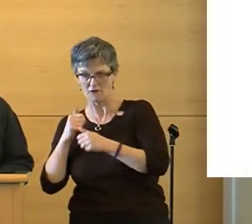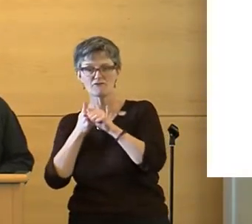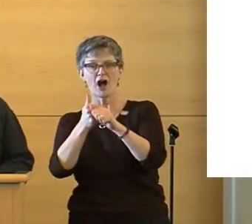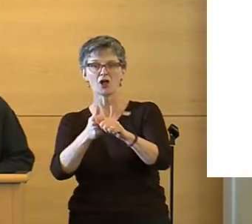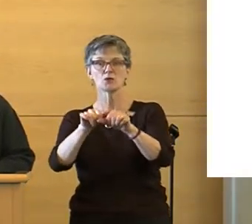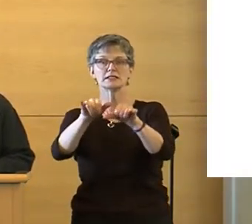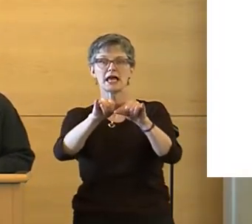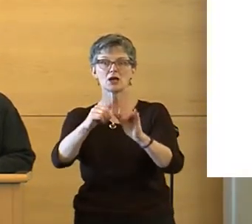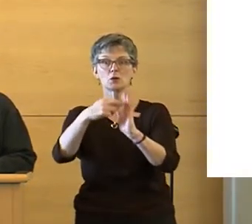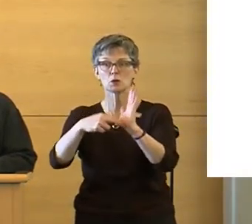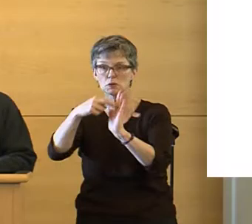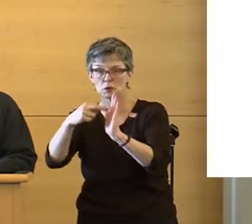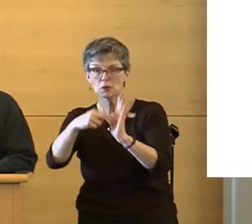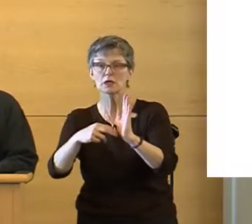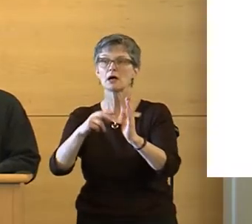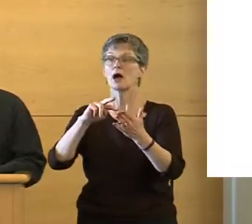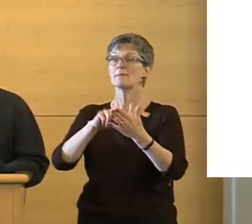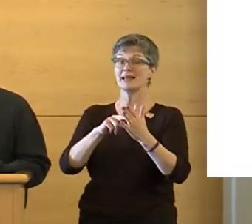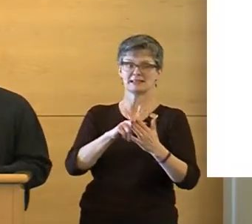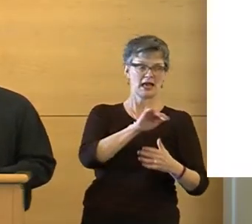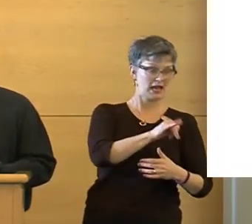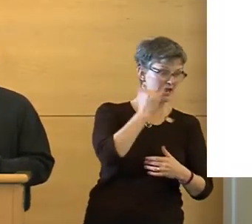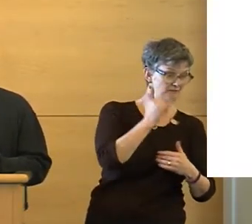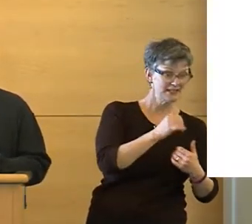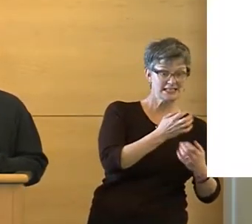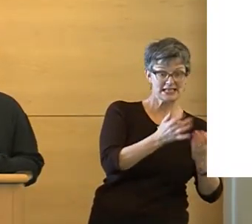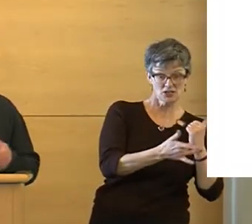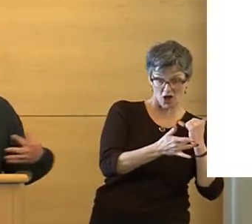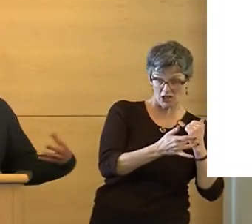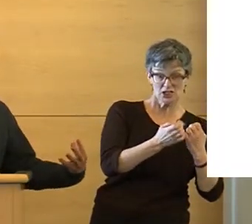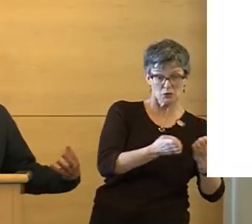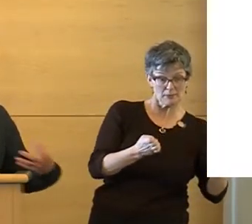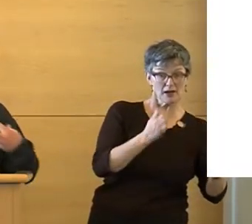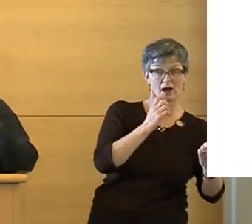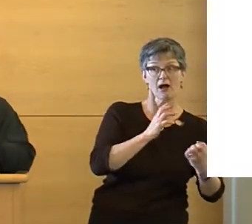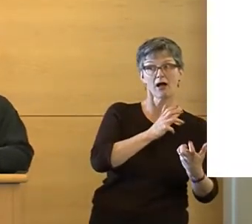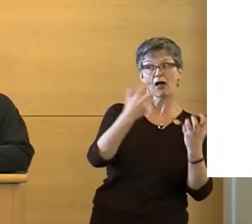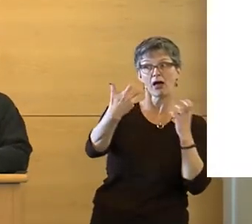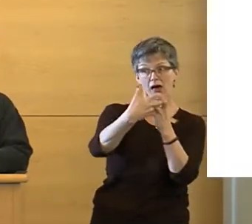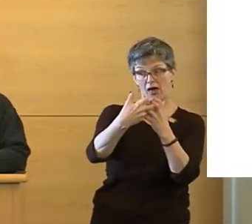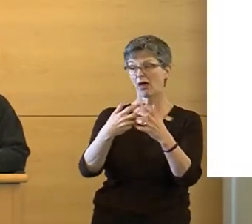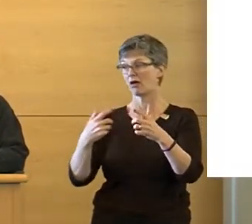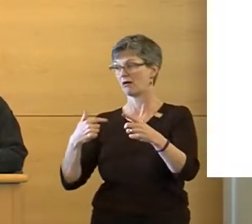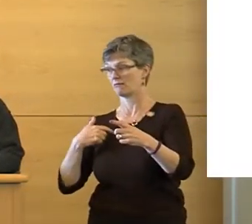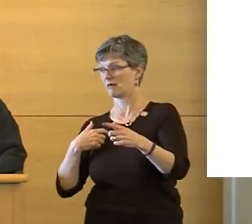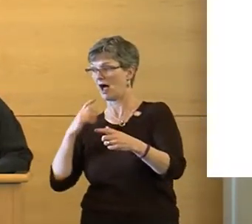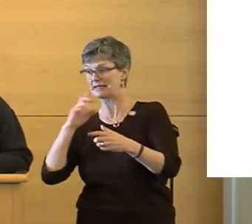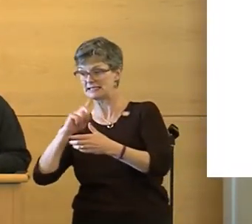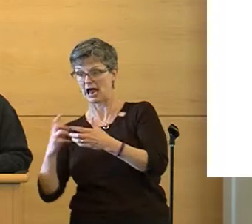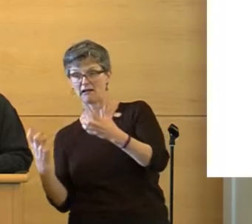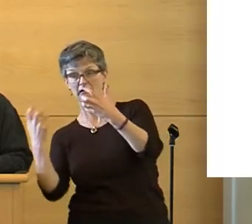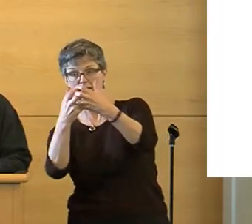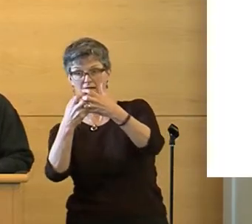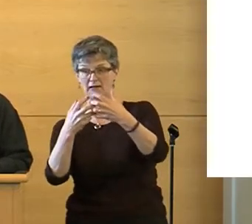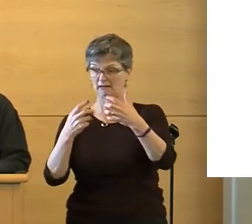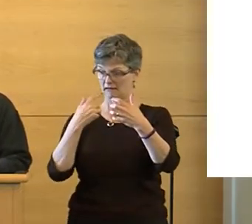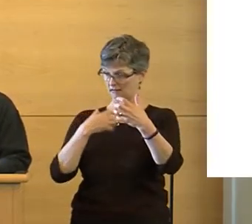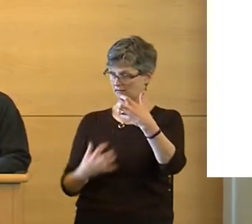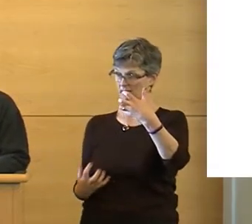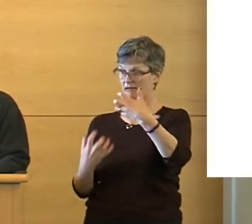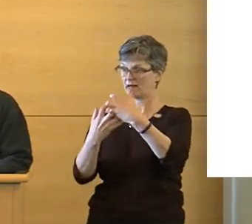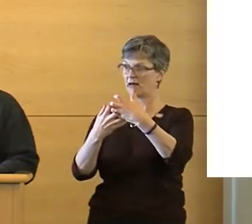or producing a web page needs to also support those standards. So if you design a web page or create a document